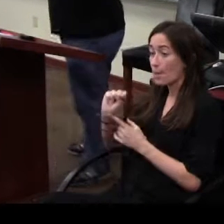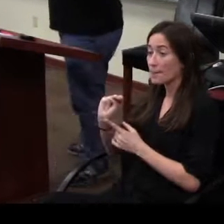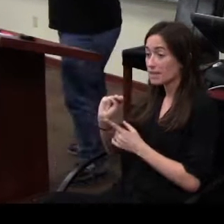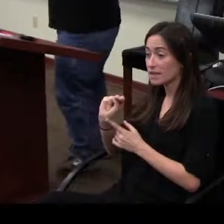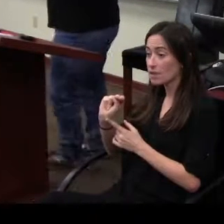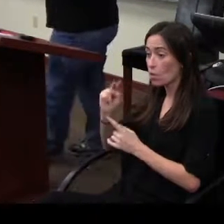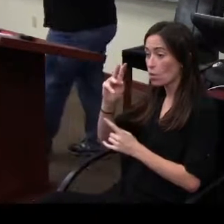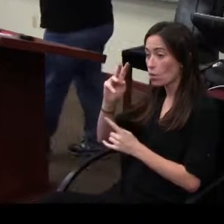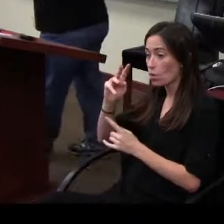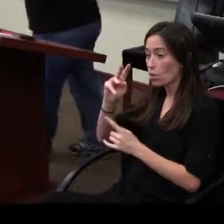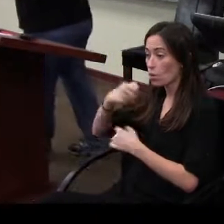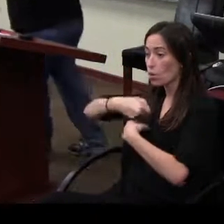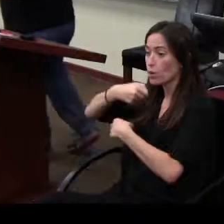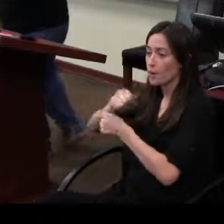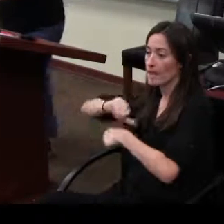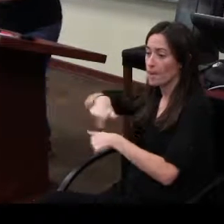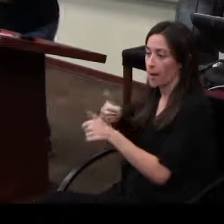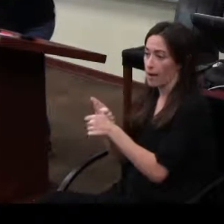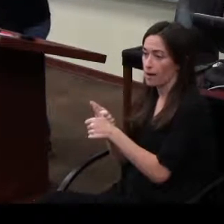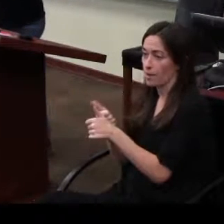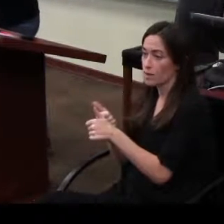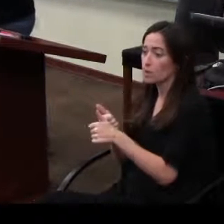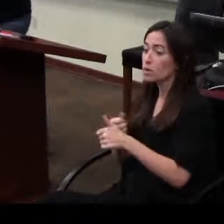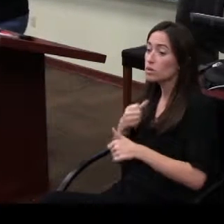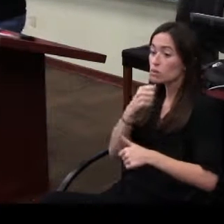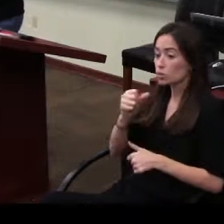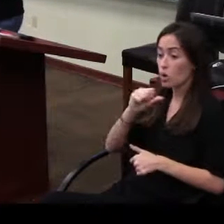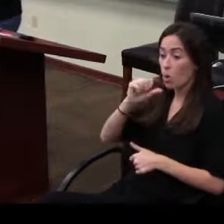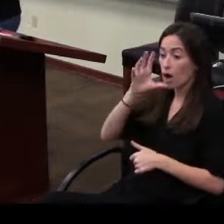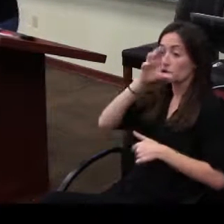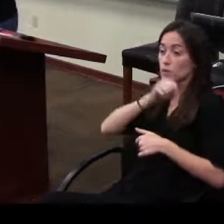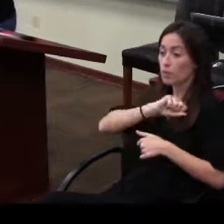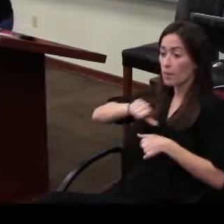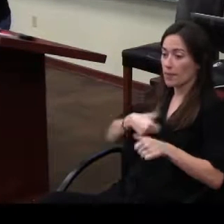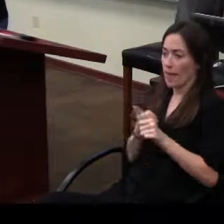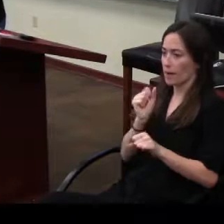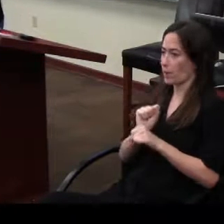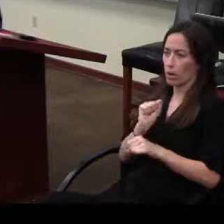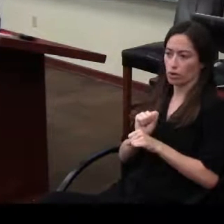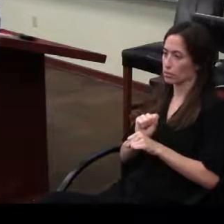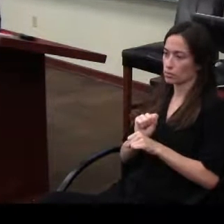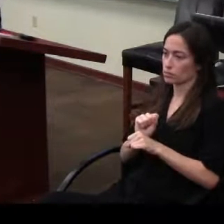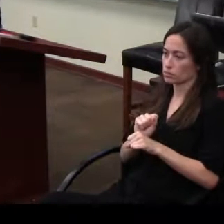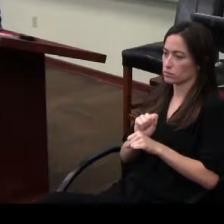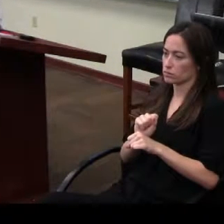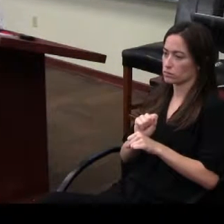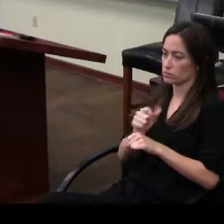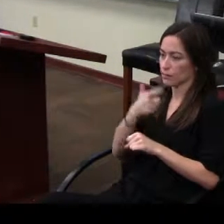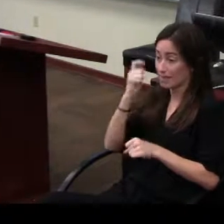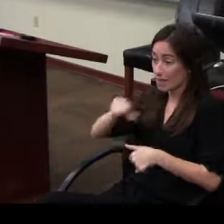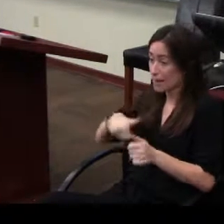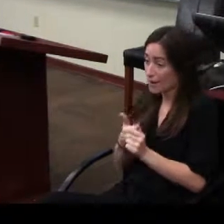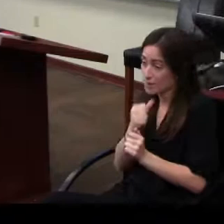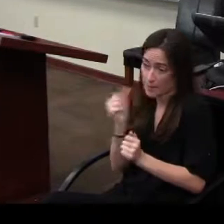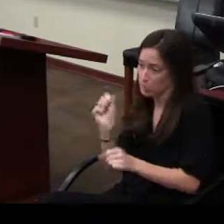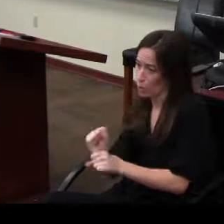is don't just, A, assume that your backups work, because they don't, okay?